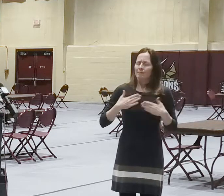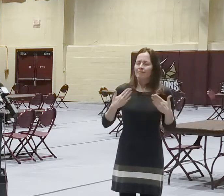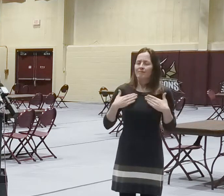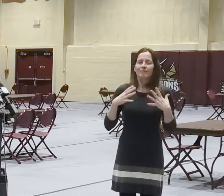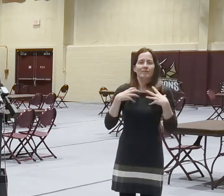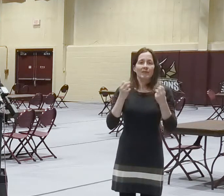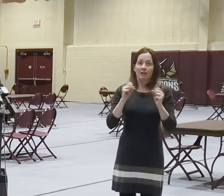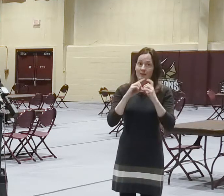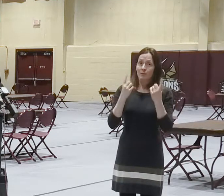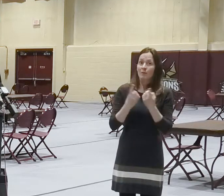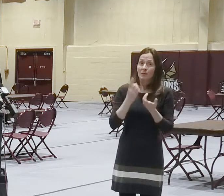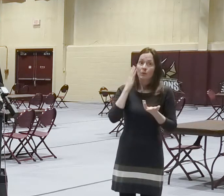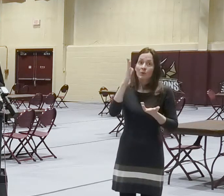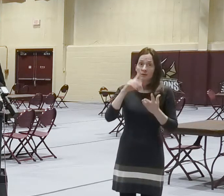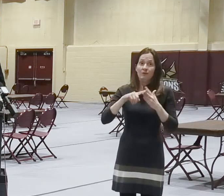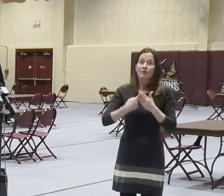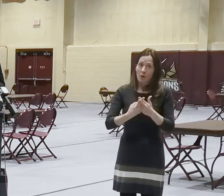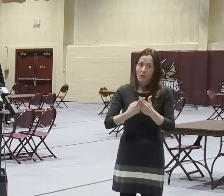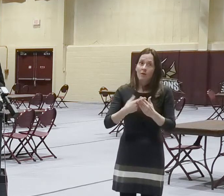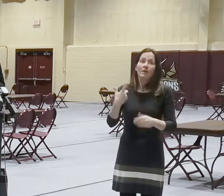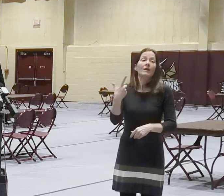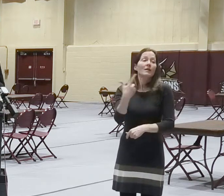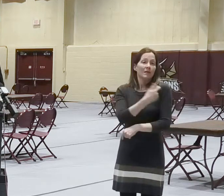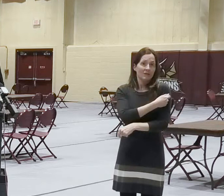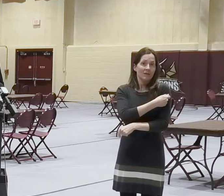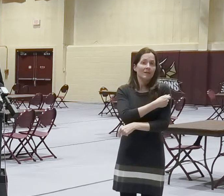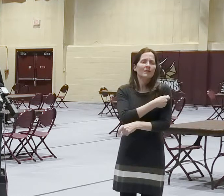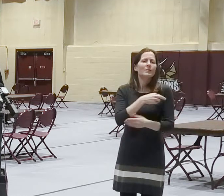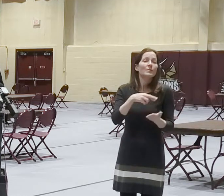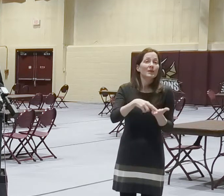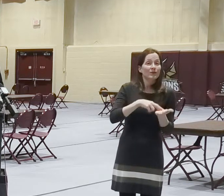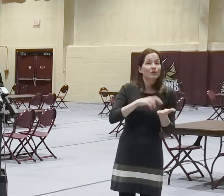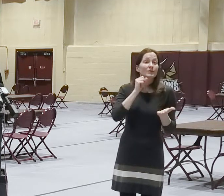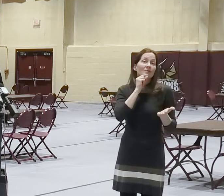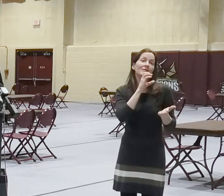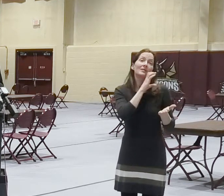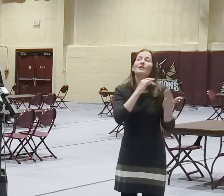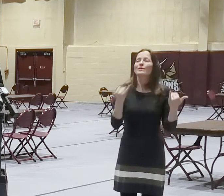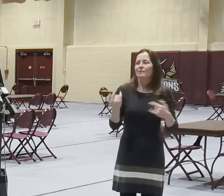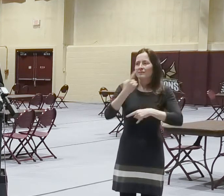will begin vaccinating registered seniors today.